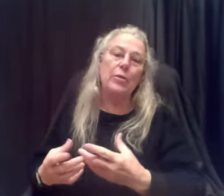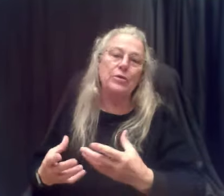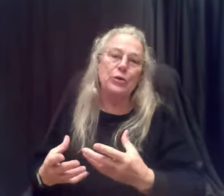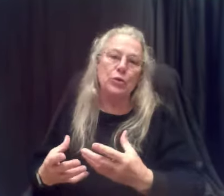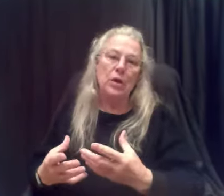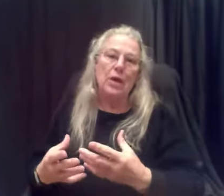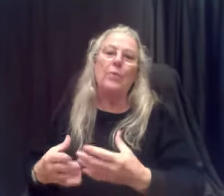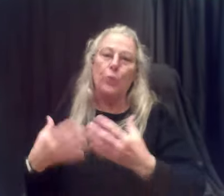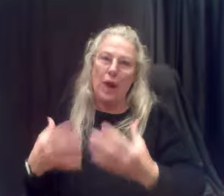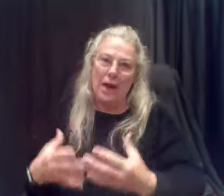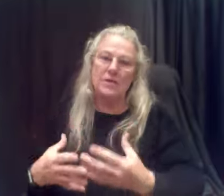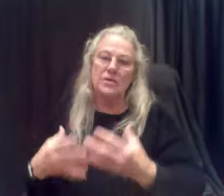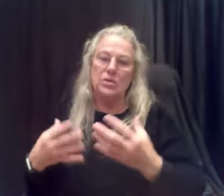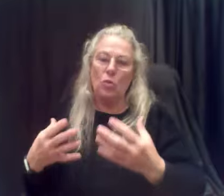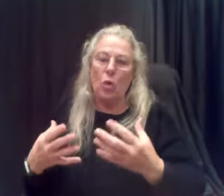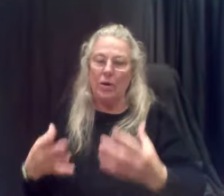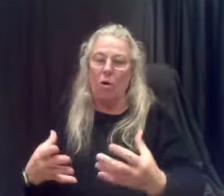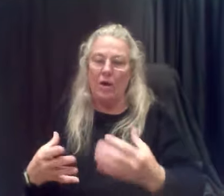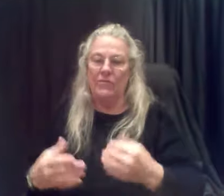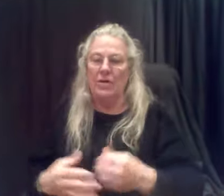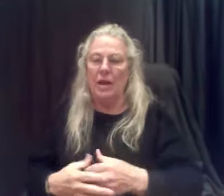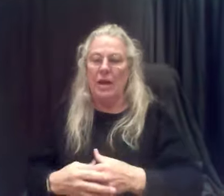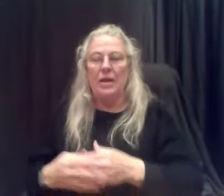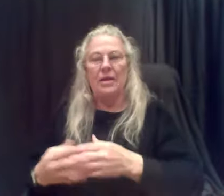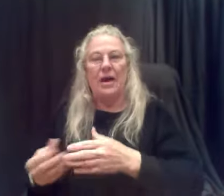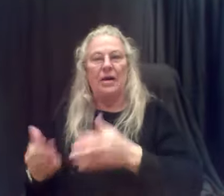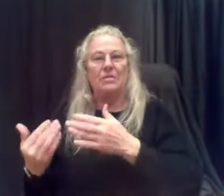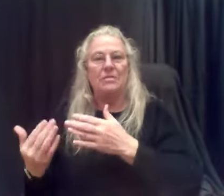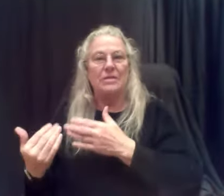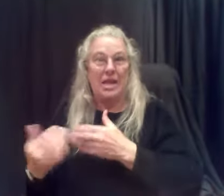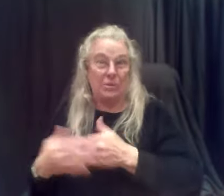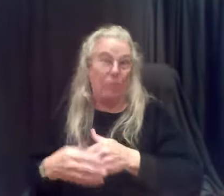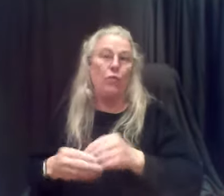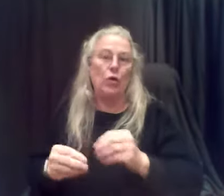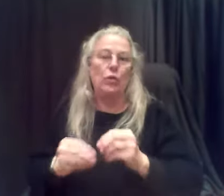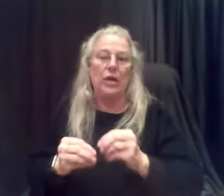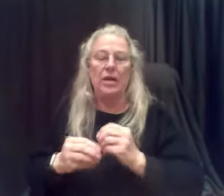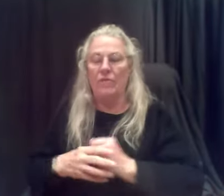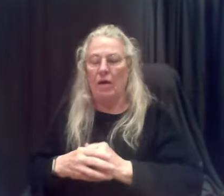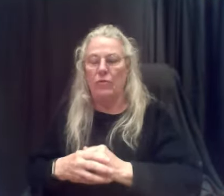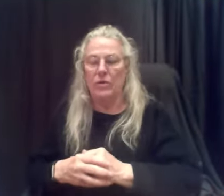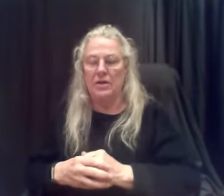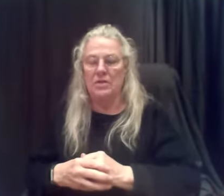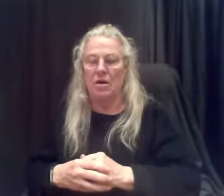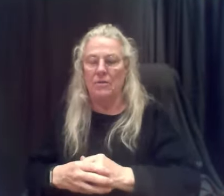to practice quite often, days before you get involved with this song.